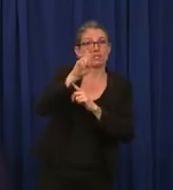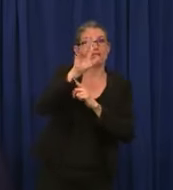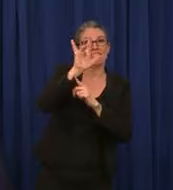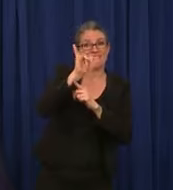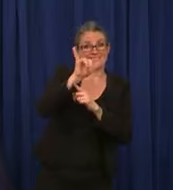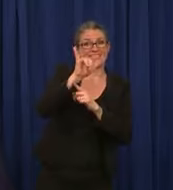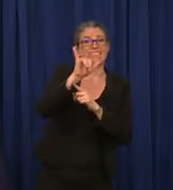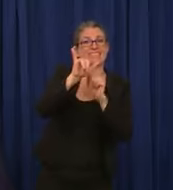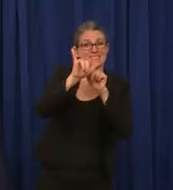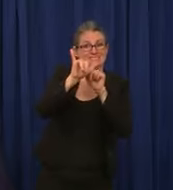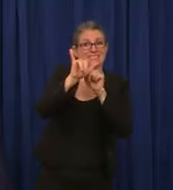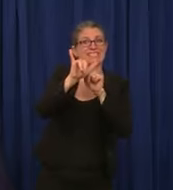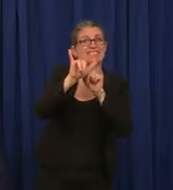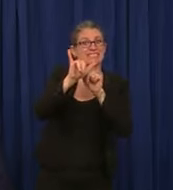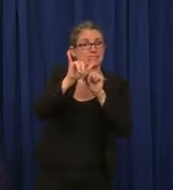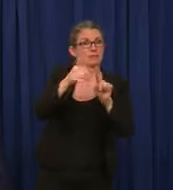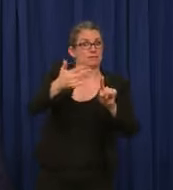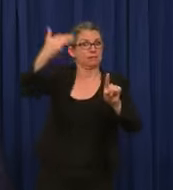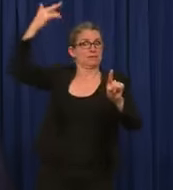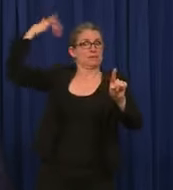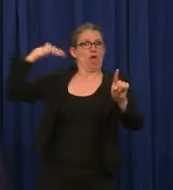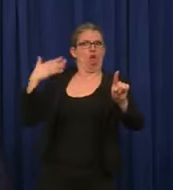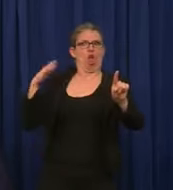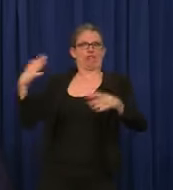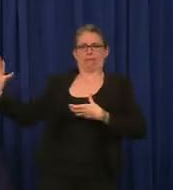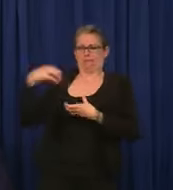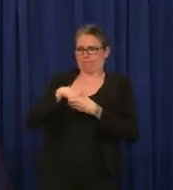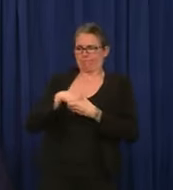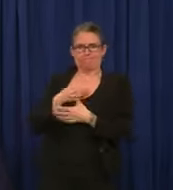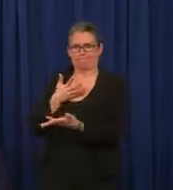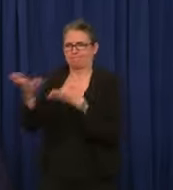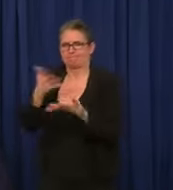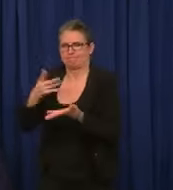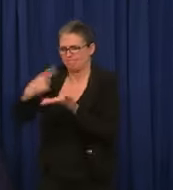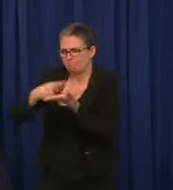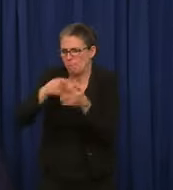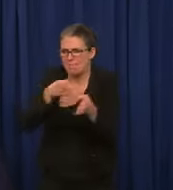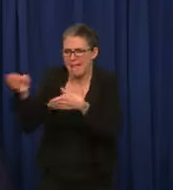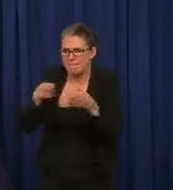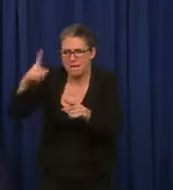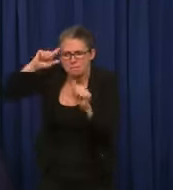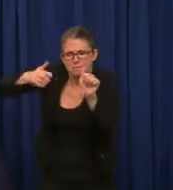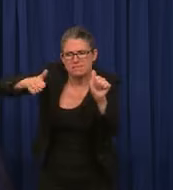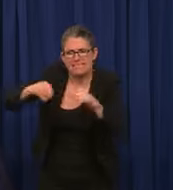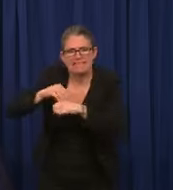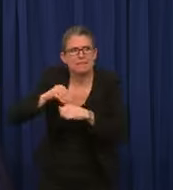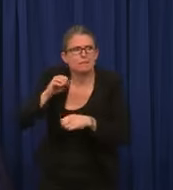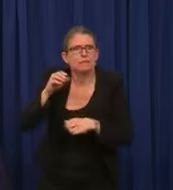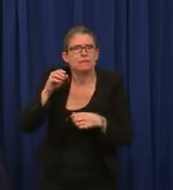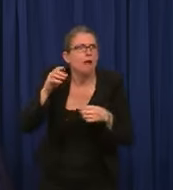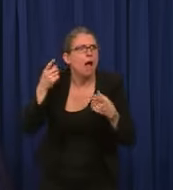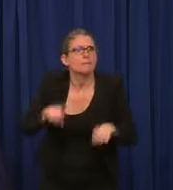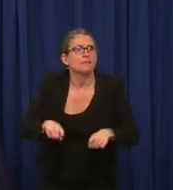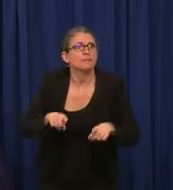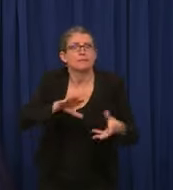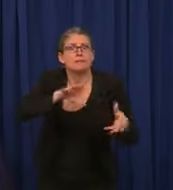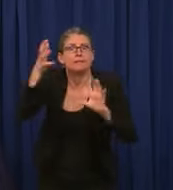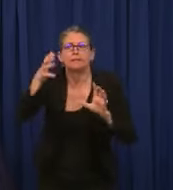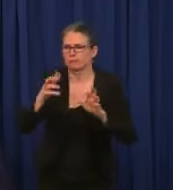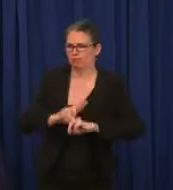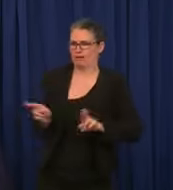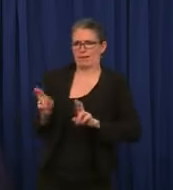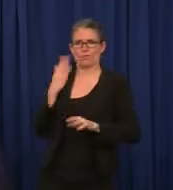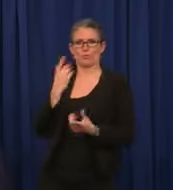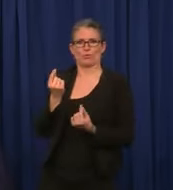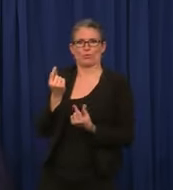many, many weeks ago in early January to start working with us on these exact issues. What we're thinking about right